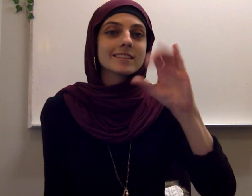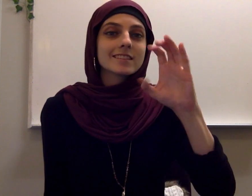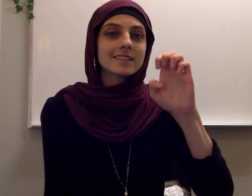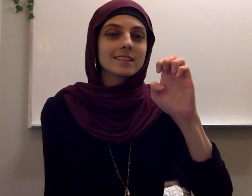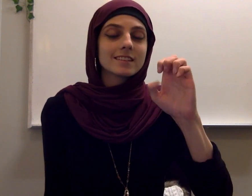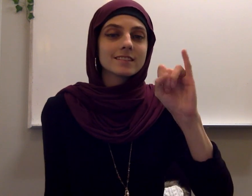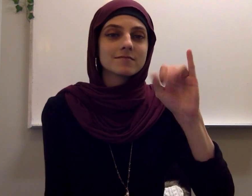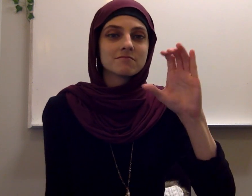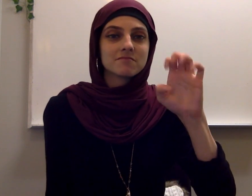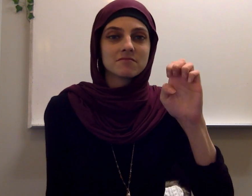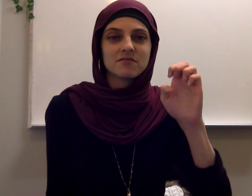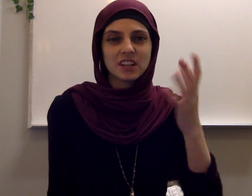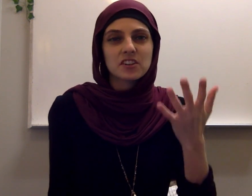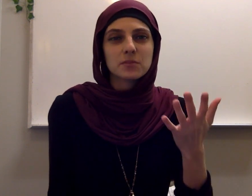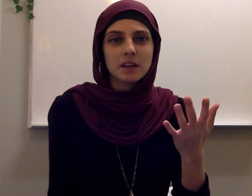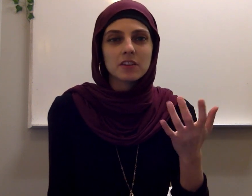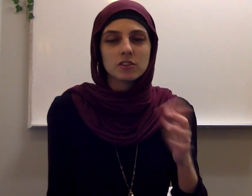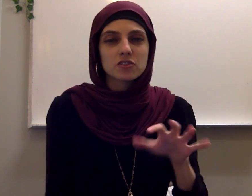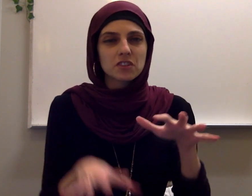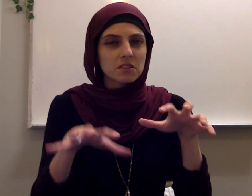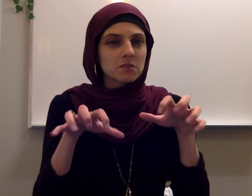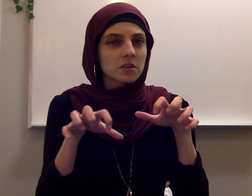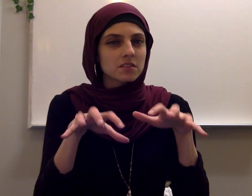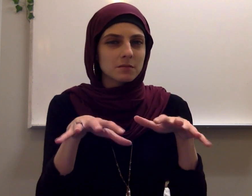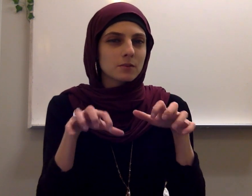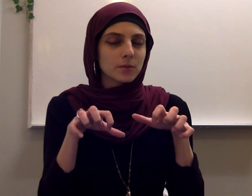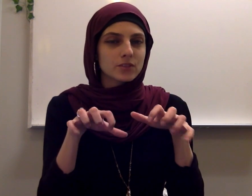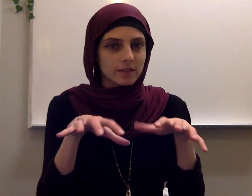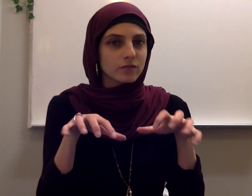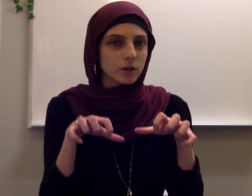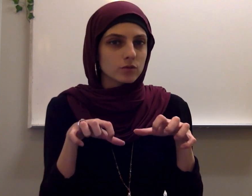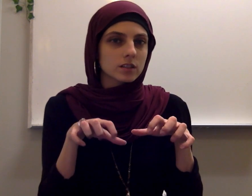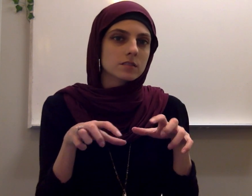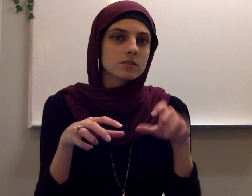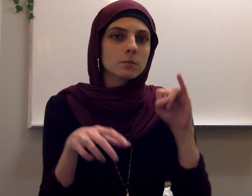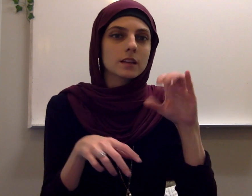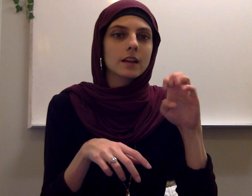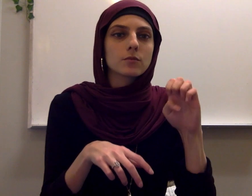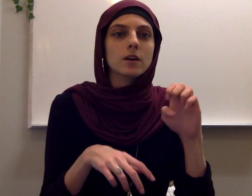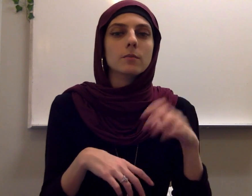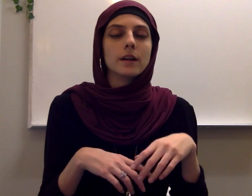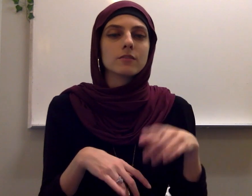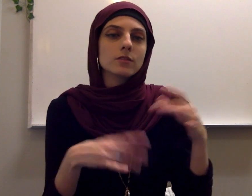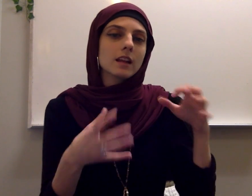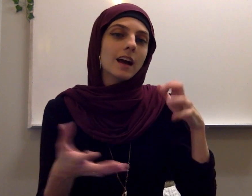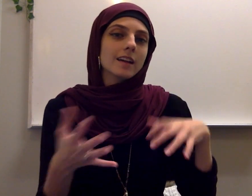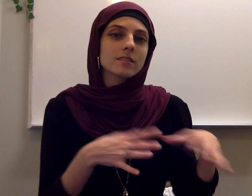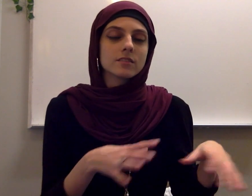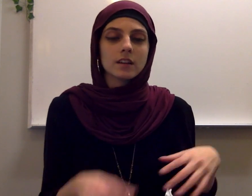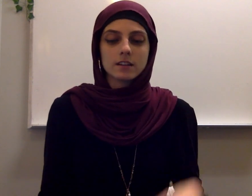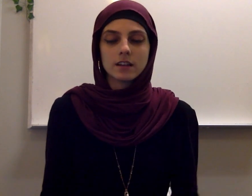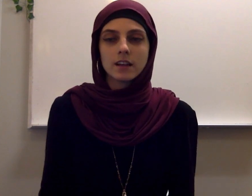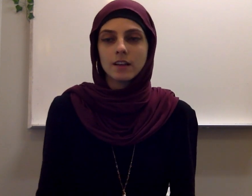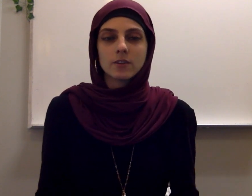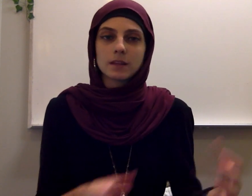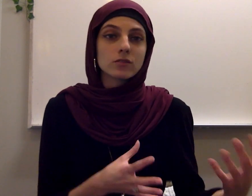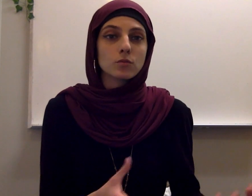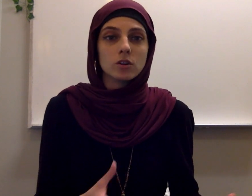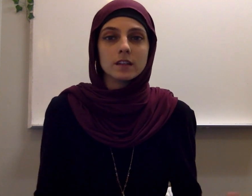Ice. Finger spelled usually. Sometimes people sign frozen to mean that as well, but if you need ice to something is swollen,